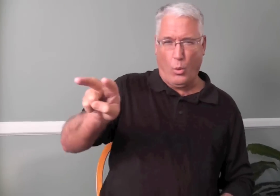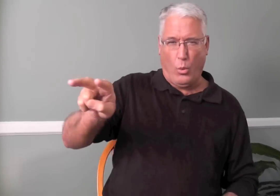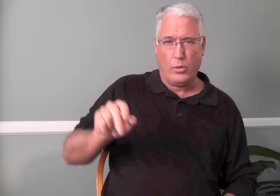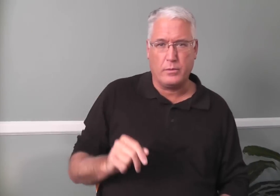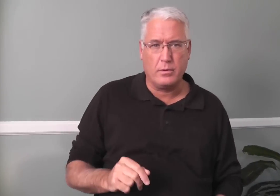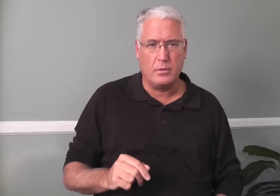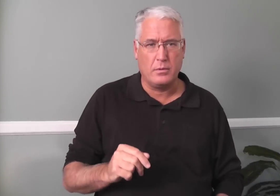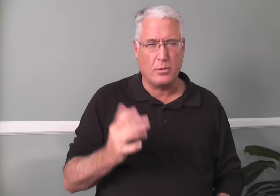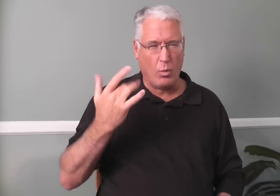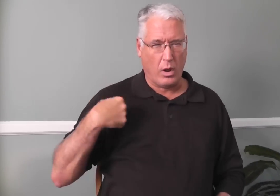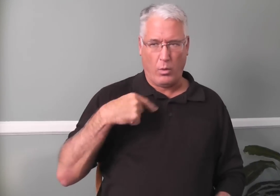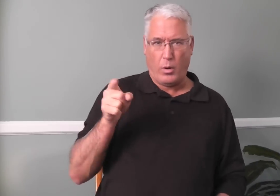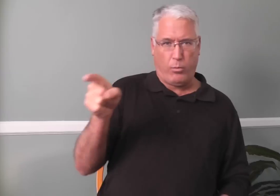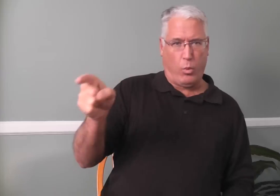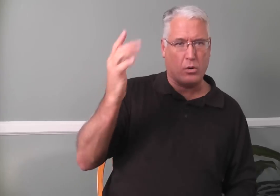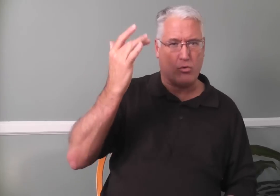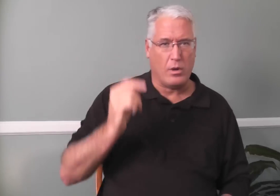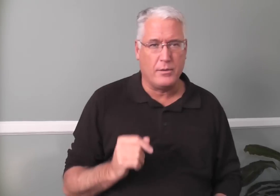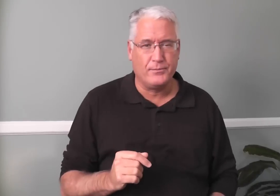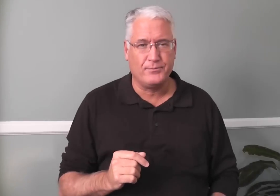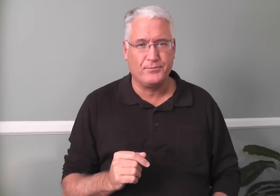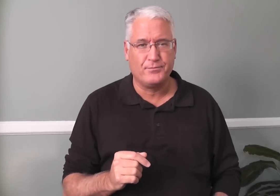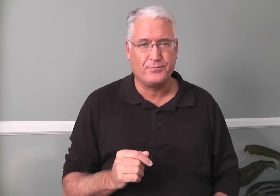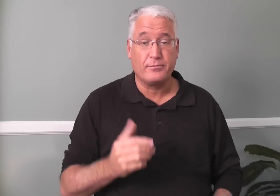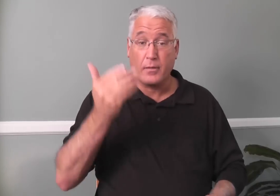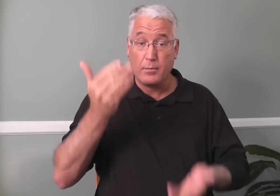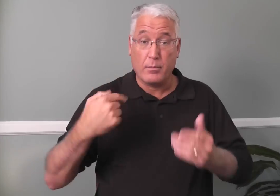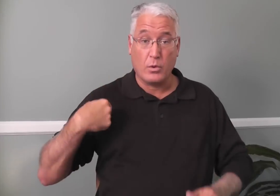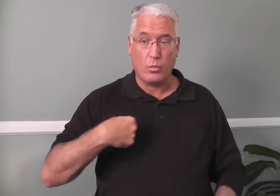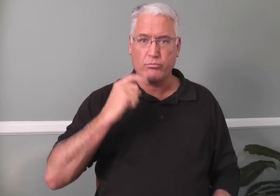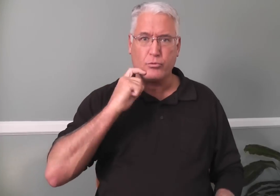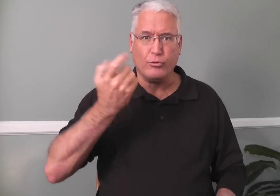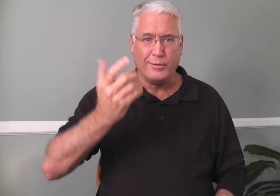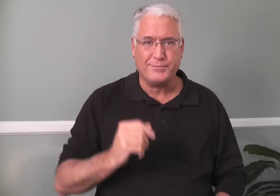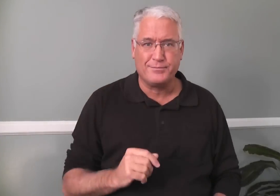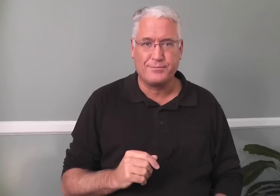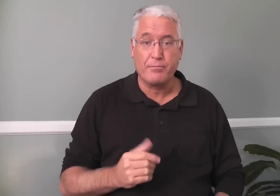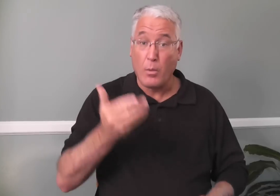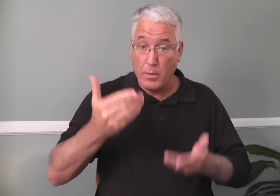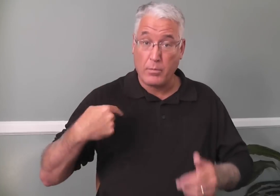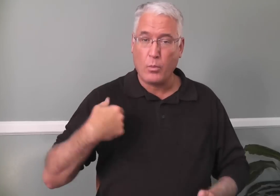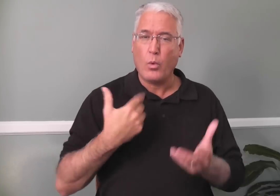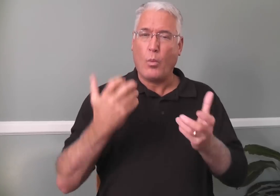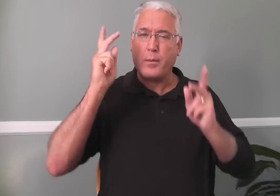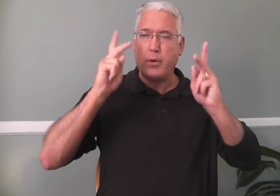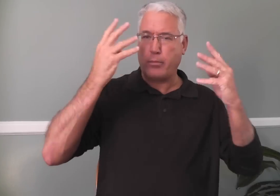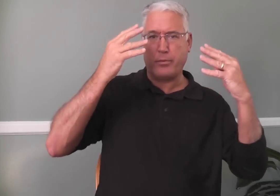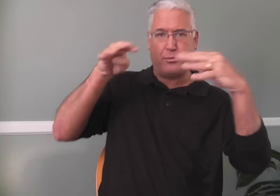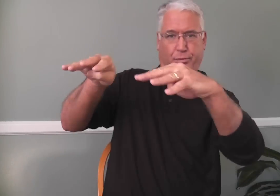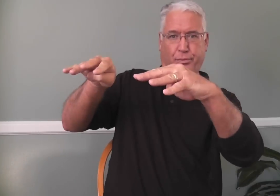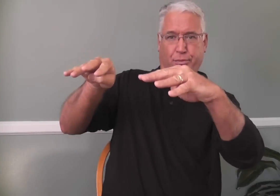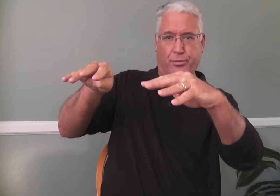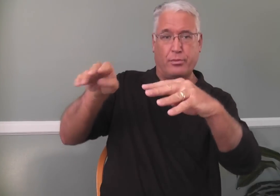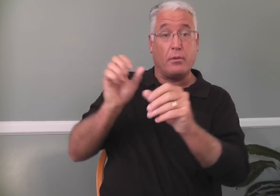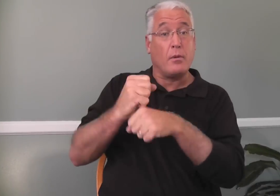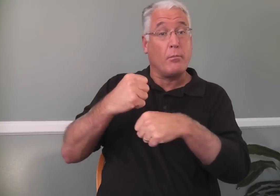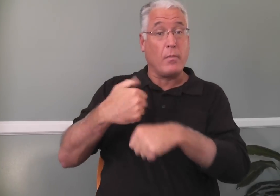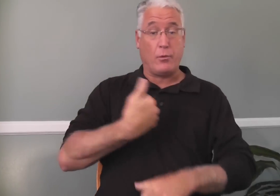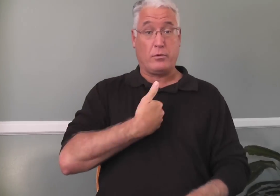prideful. We look at it and we say, look, they're being prideful. Why are we doing that? Well, suppose maybe we're jealous. Or maybe we're looking